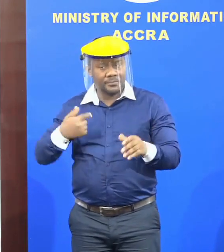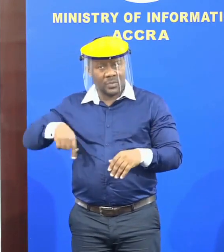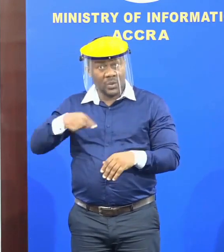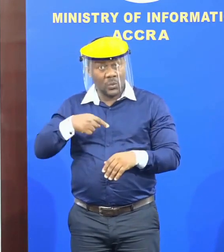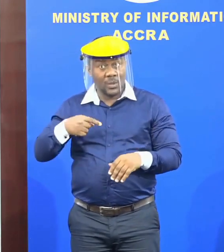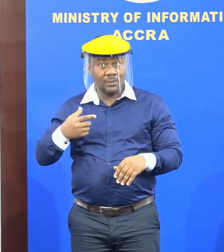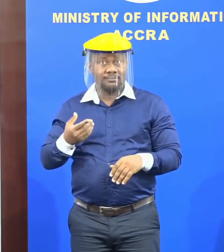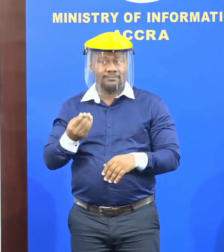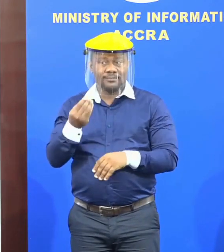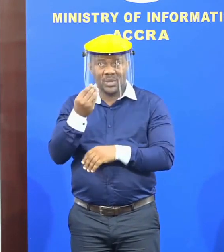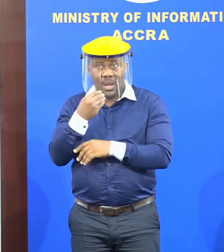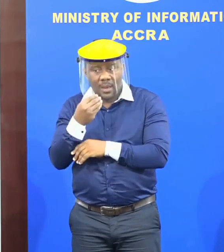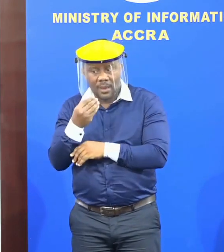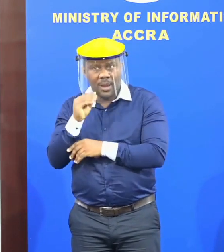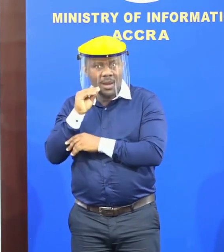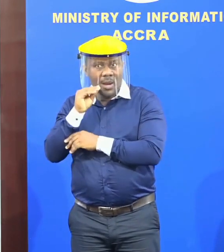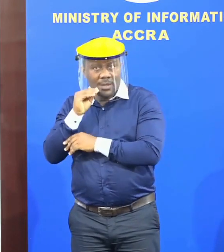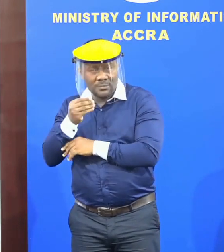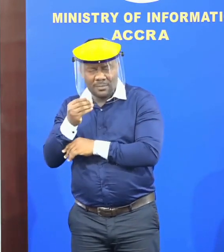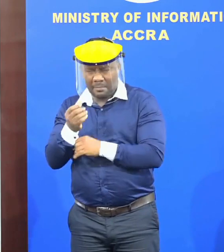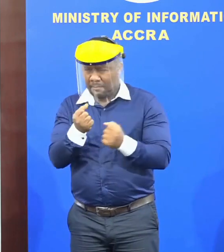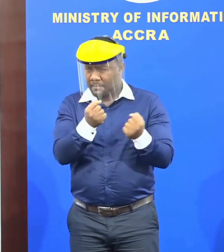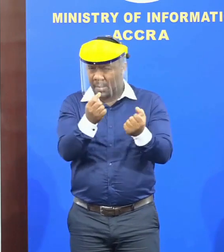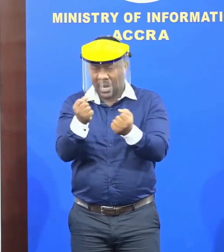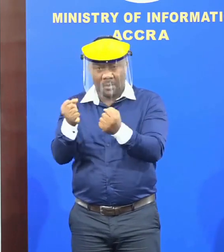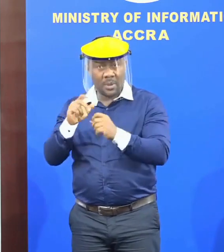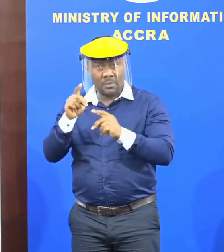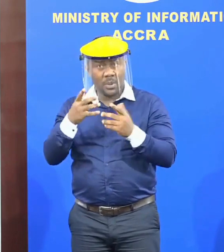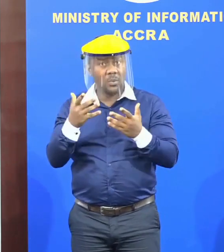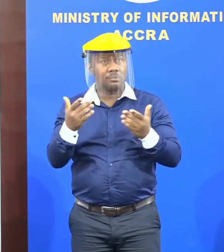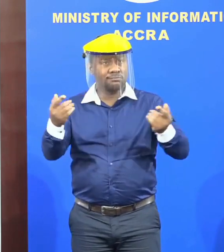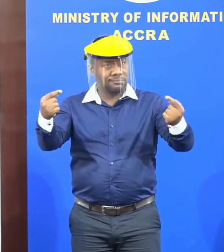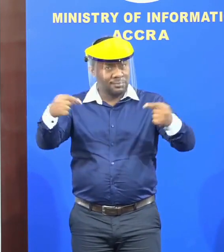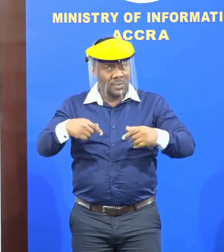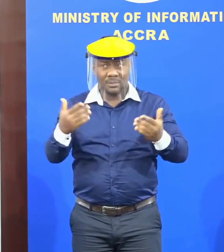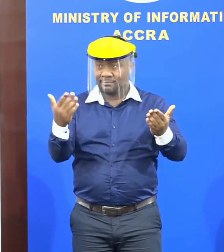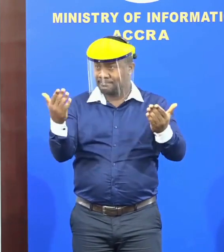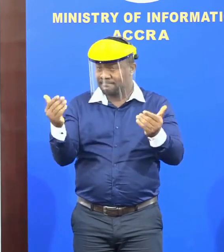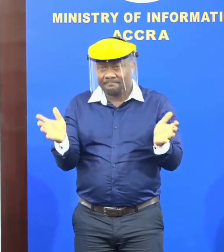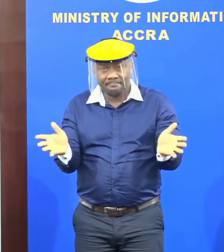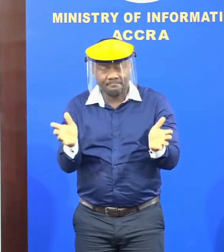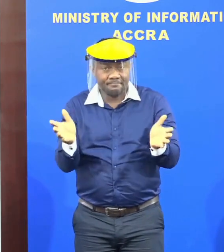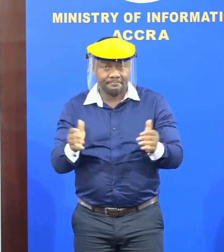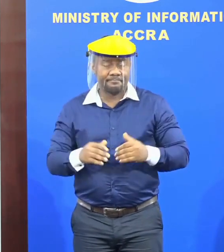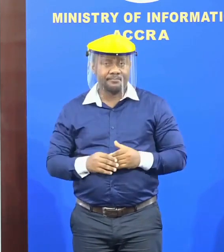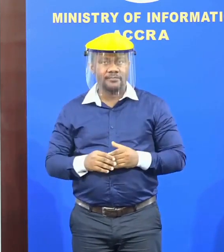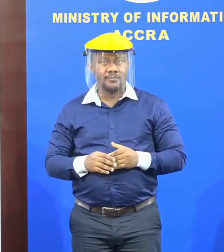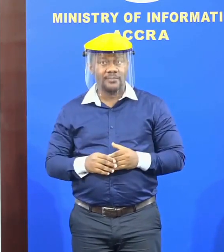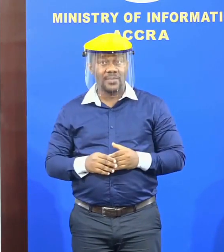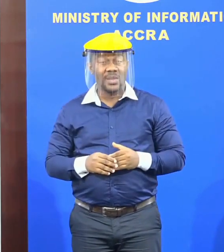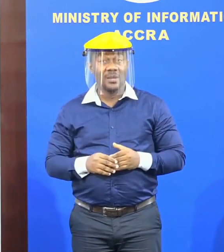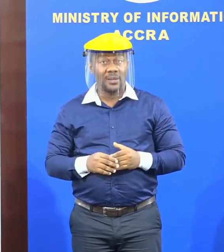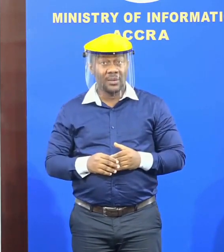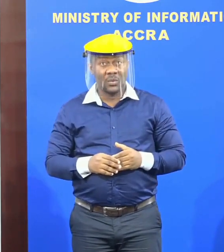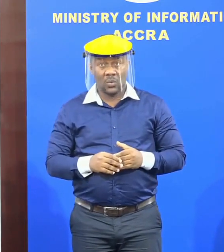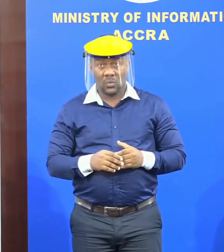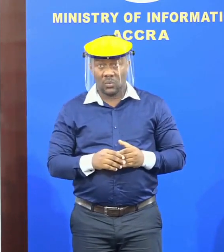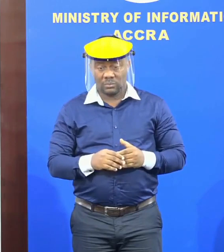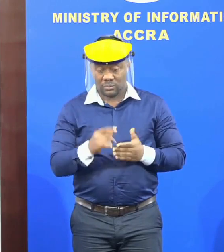consumption campaign such that we'll have a lot of people coming on board to do so. So this whole 1 week activity lined